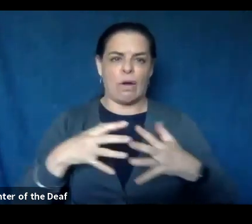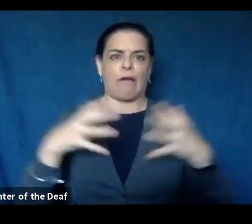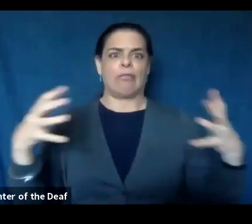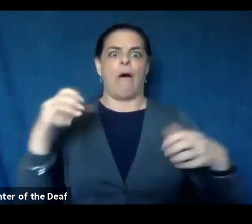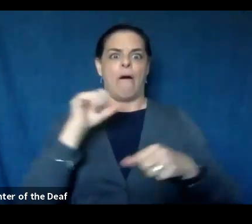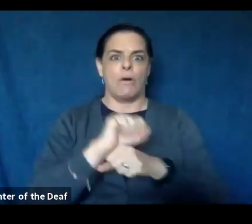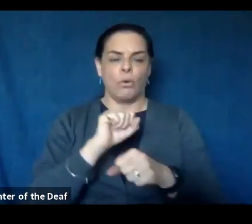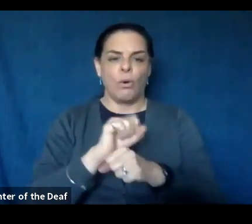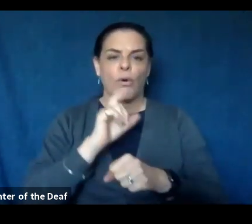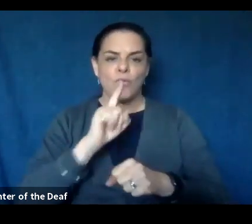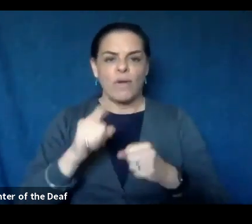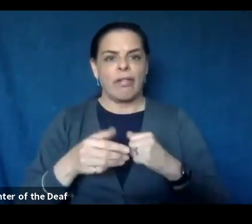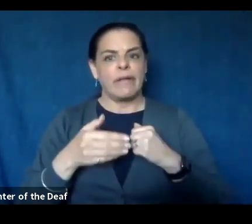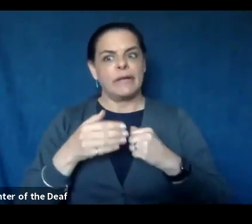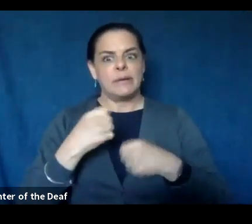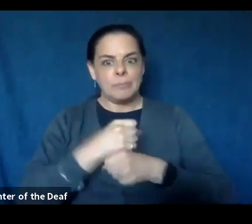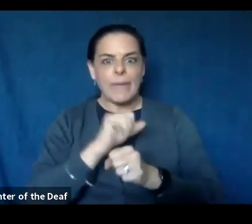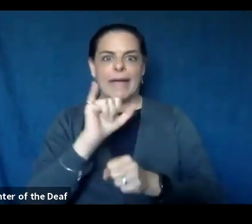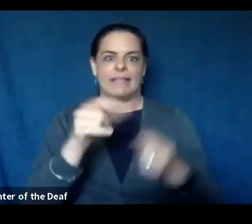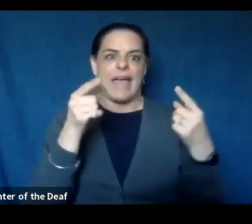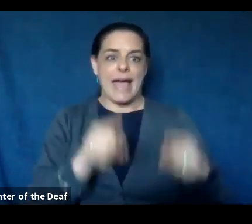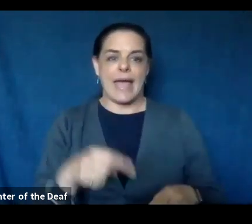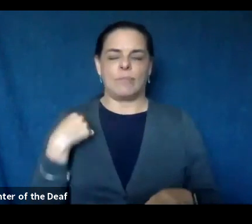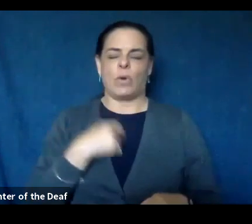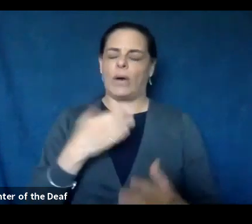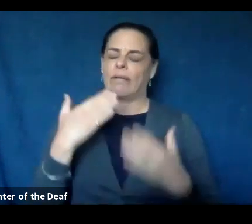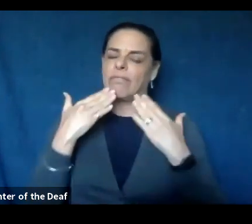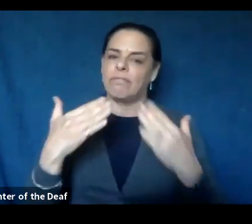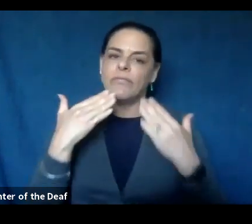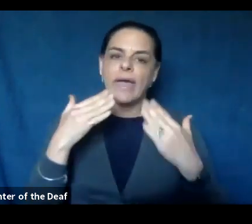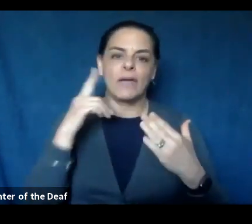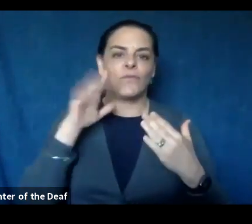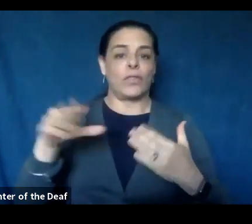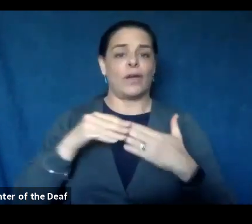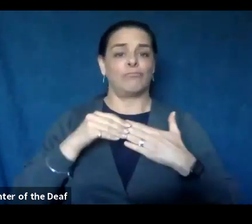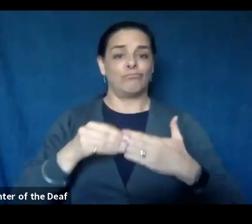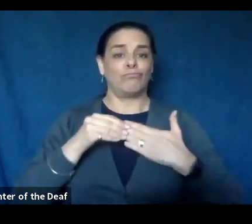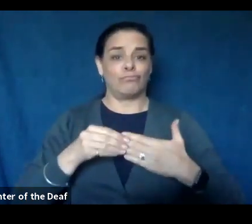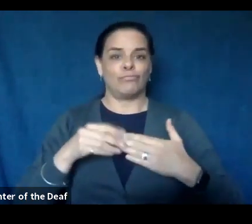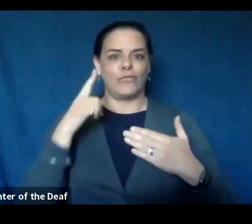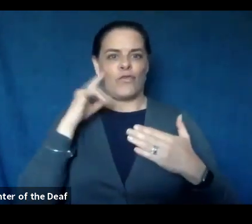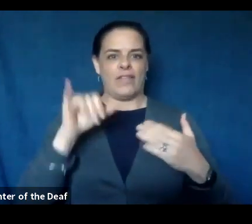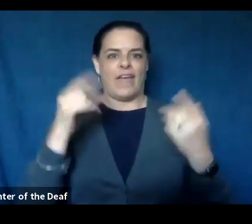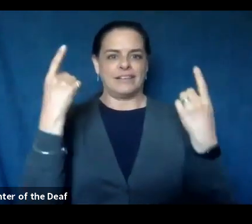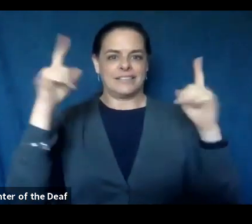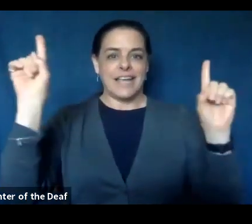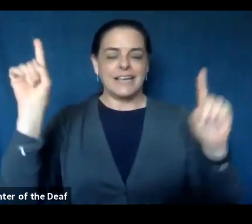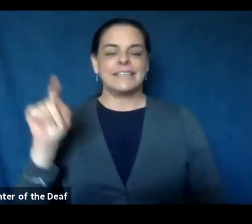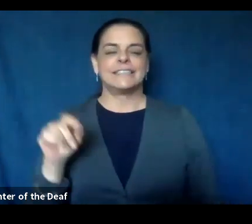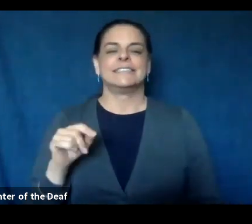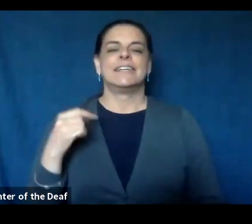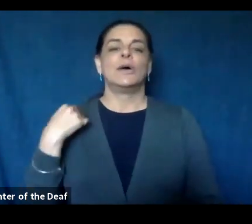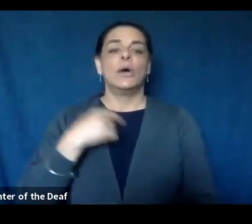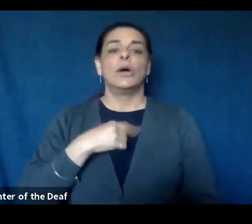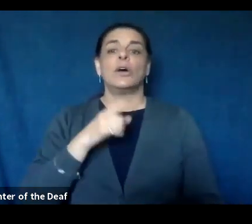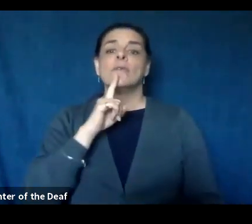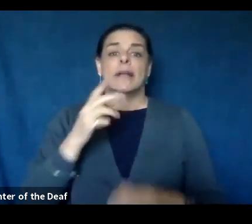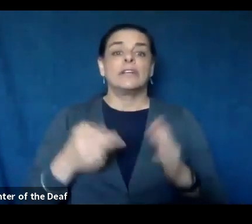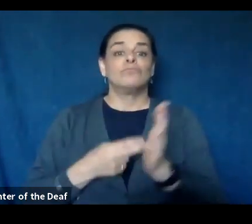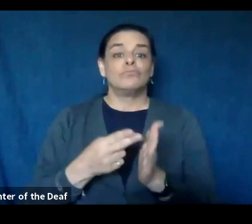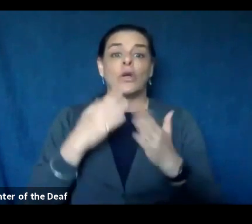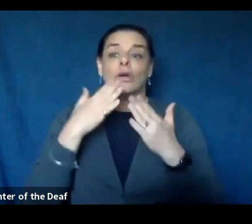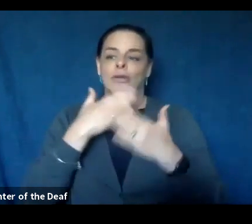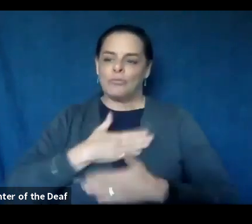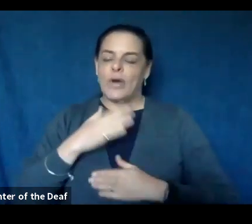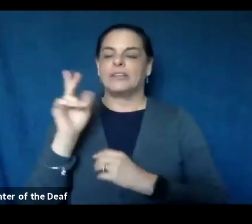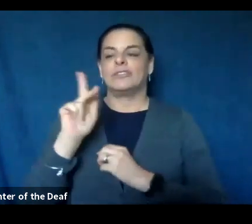completely shift our operations, and we are very grateful for their flexibility to make that happen. We sincerely appreciate the Knox County Mayor's